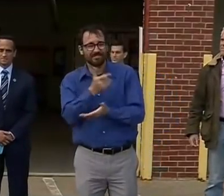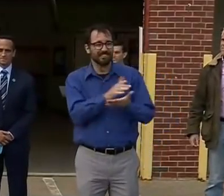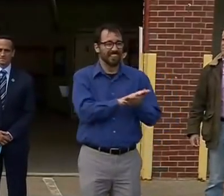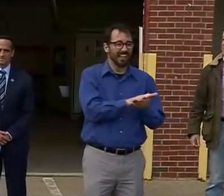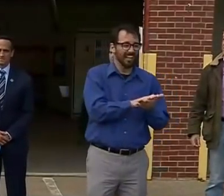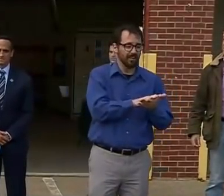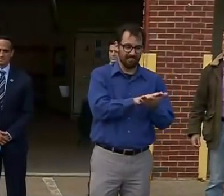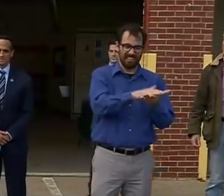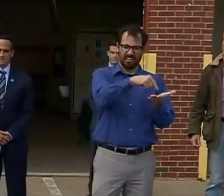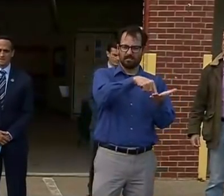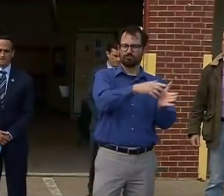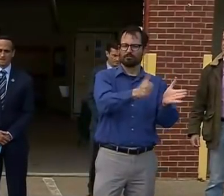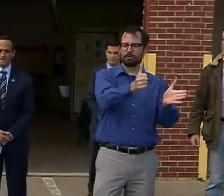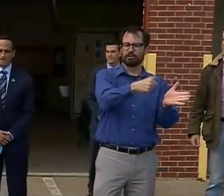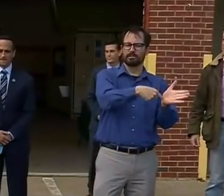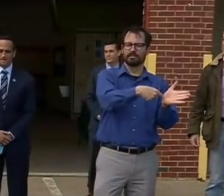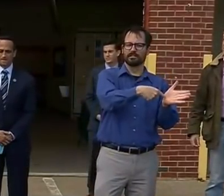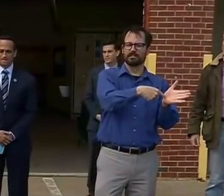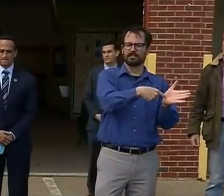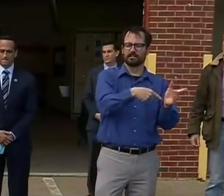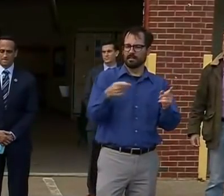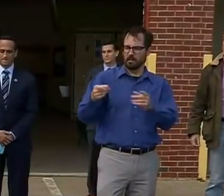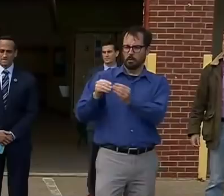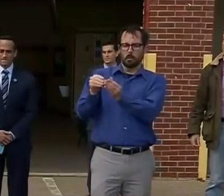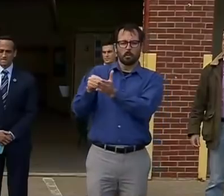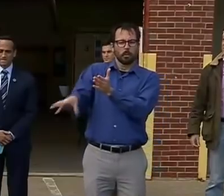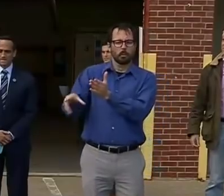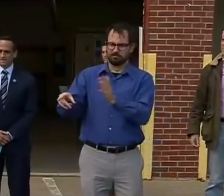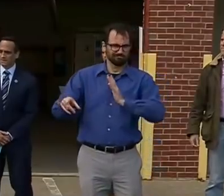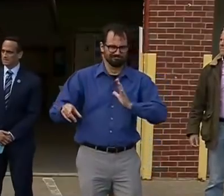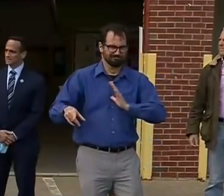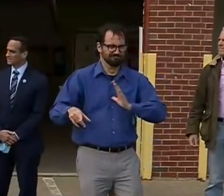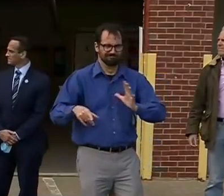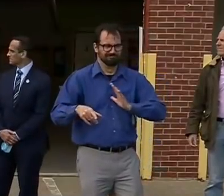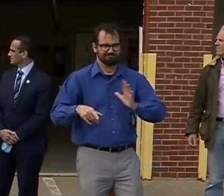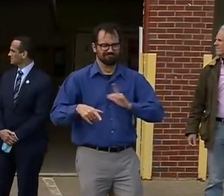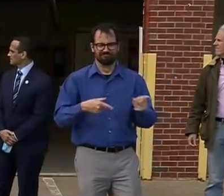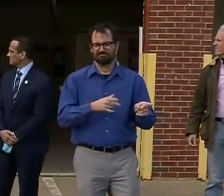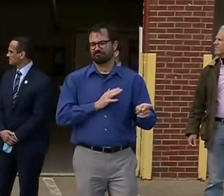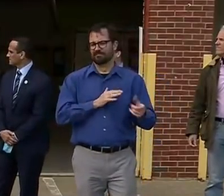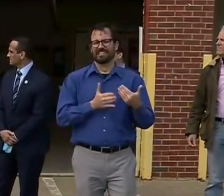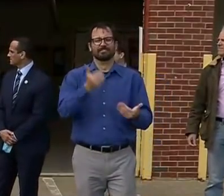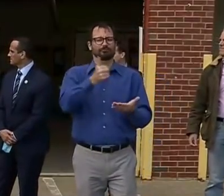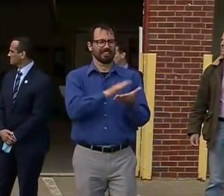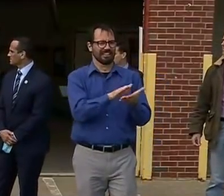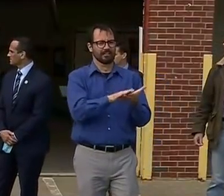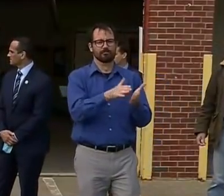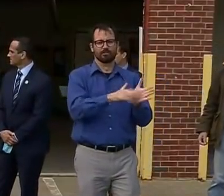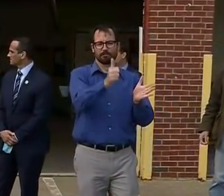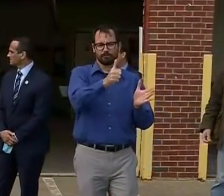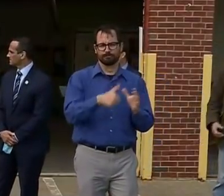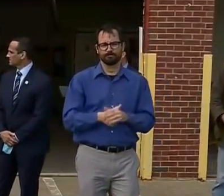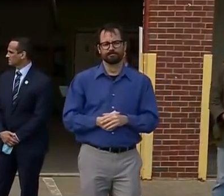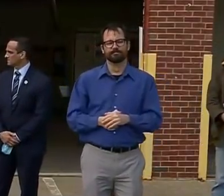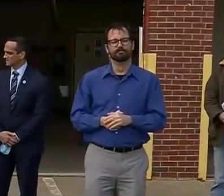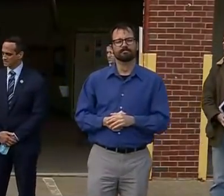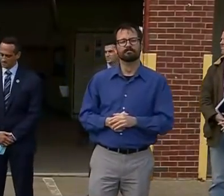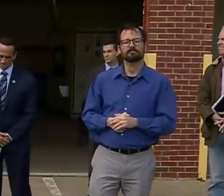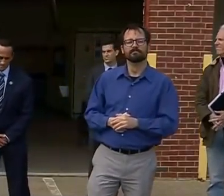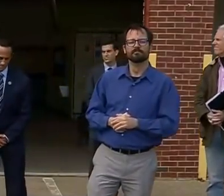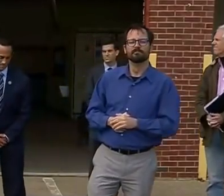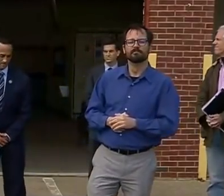an expense that would be incurred by healthcare providers anyway. I do want to give Dr. Bettinger, who's sort of a leading authority